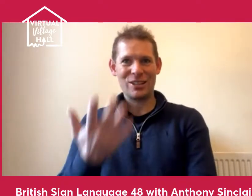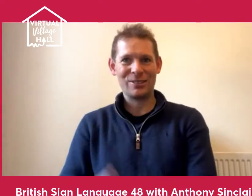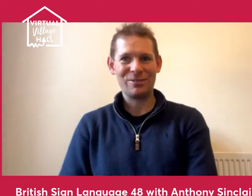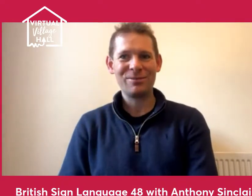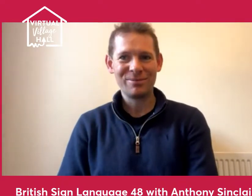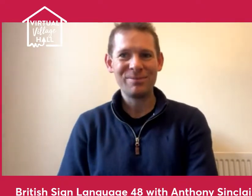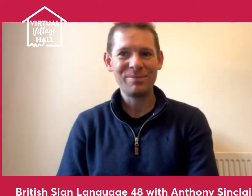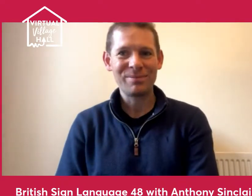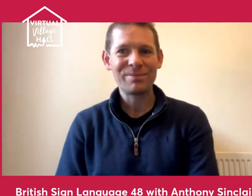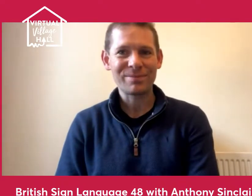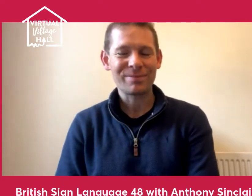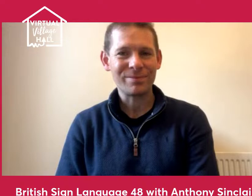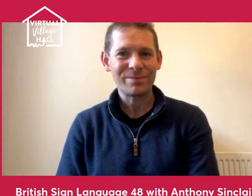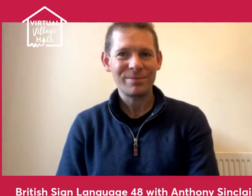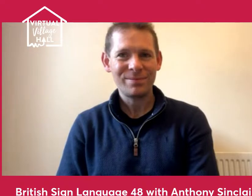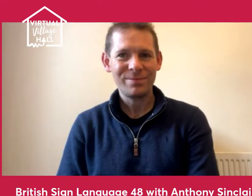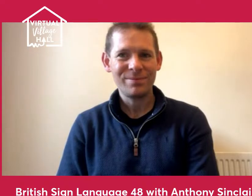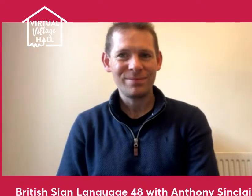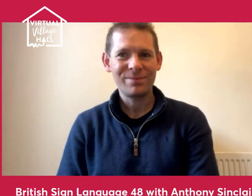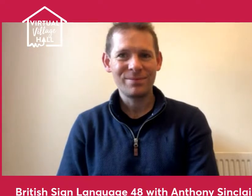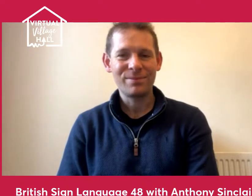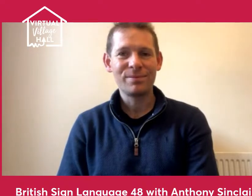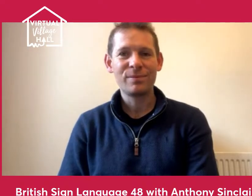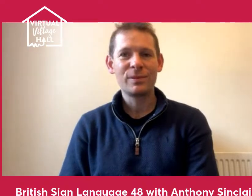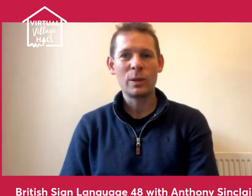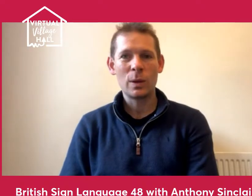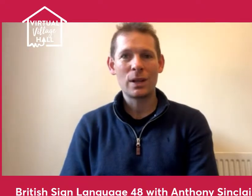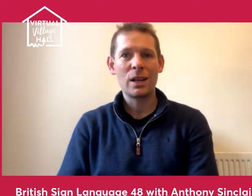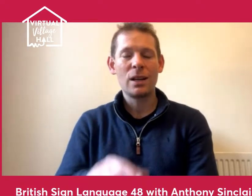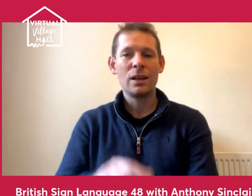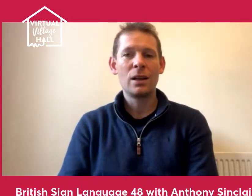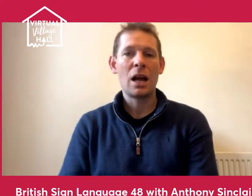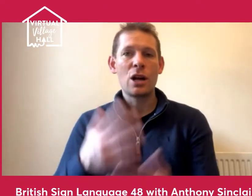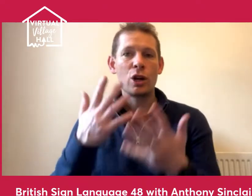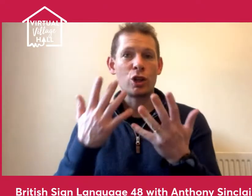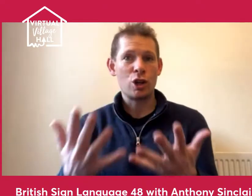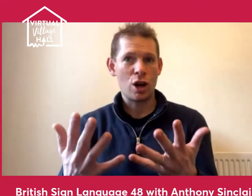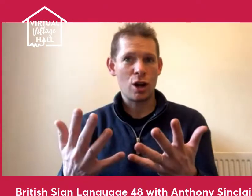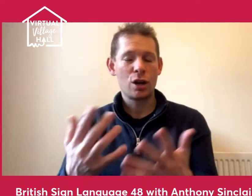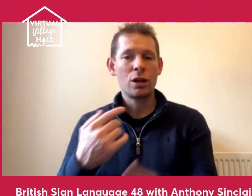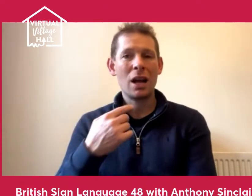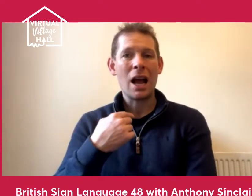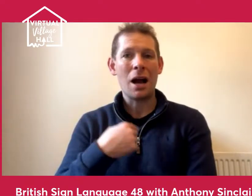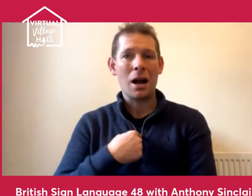face. So you've got the sign already encompassed in the particular area of the body.